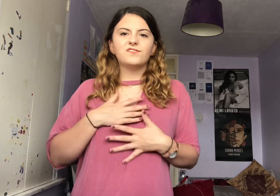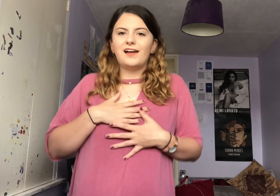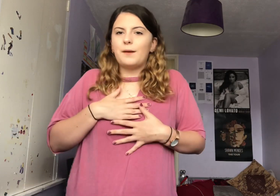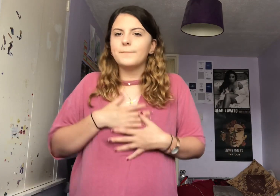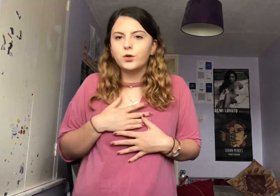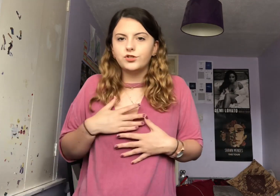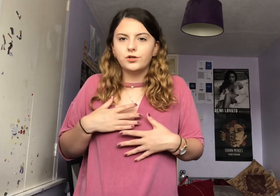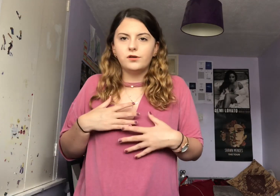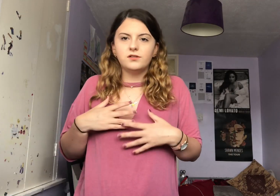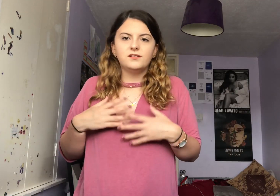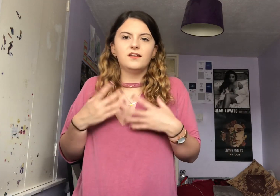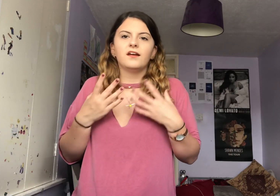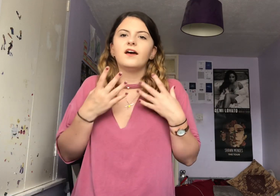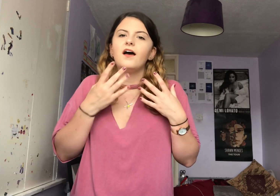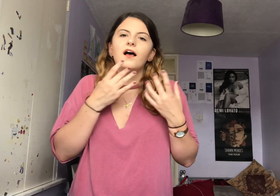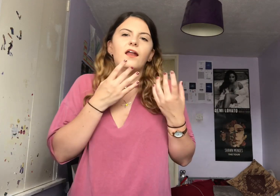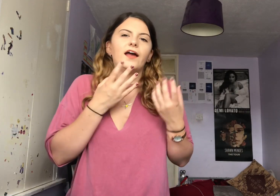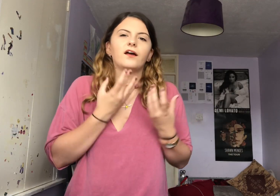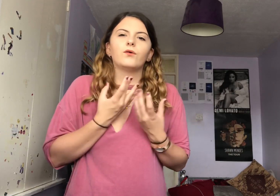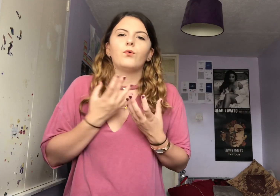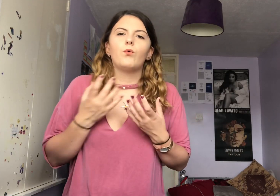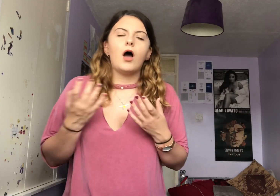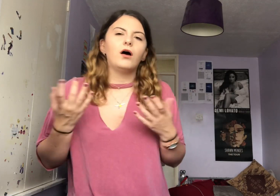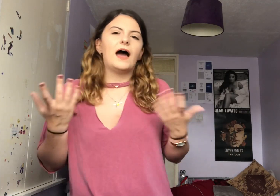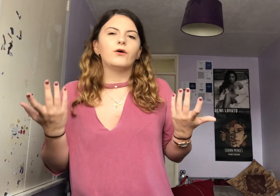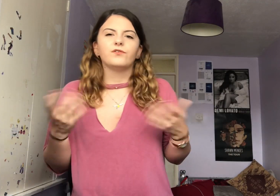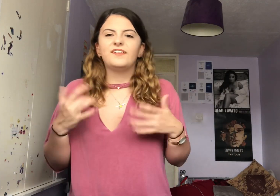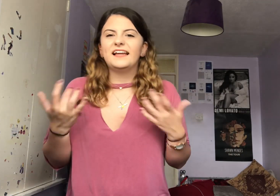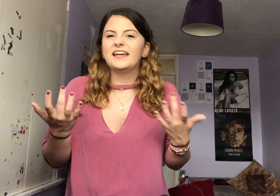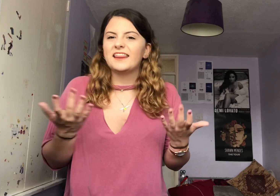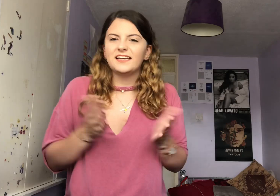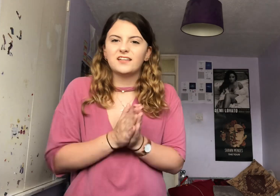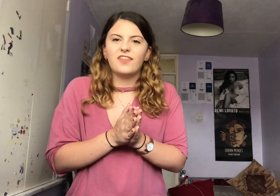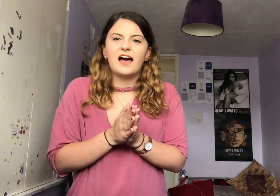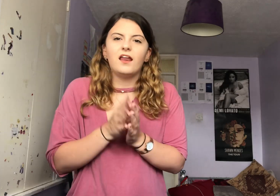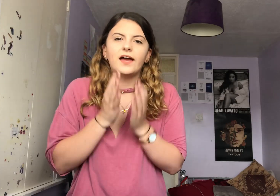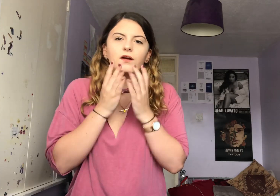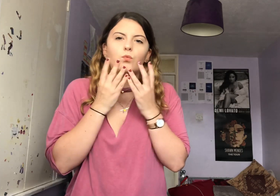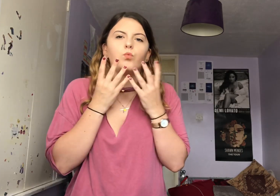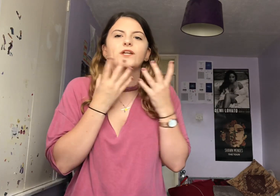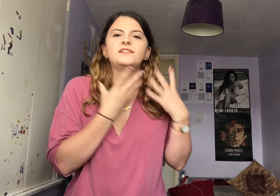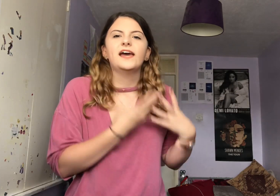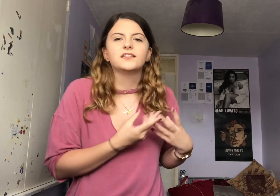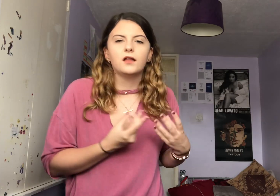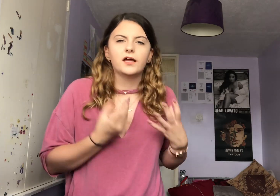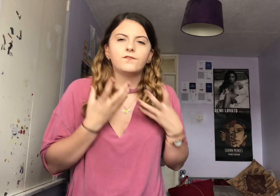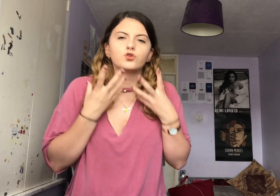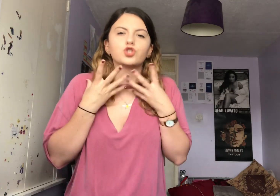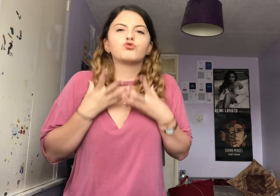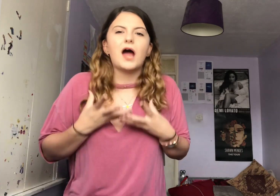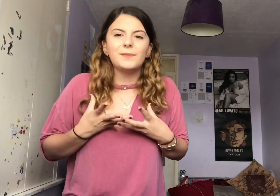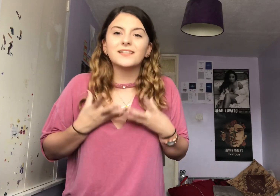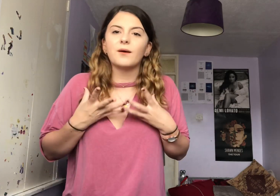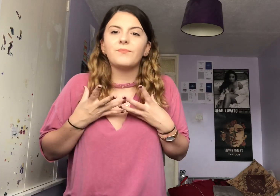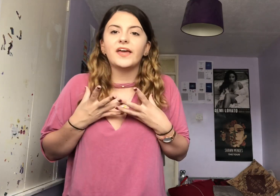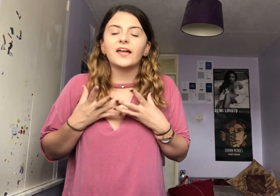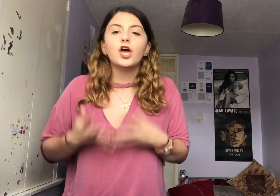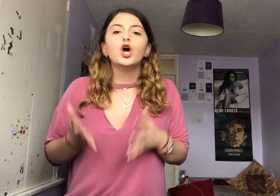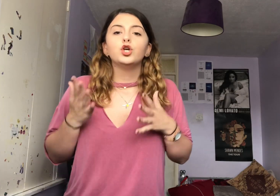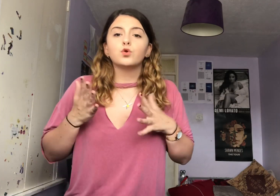for like emotions and like how you're feeling and things like that, like what it tastes like. If you're describing something,